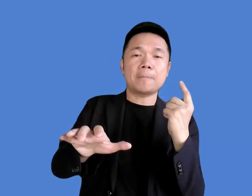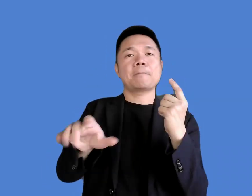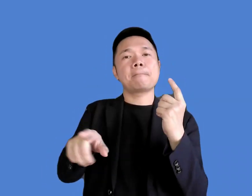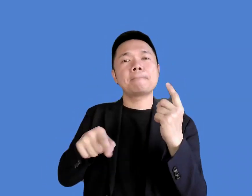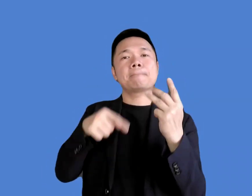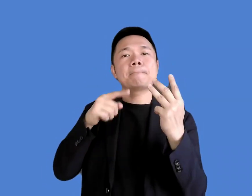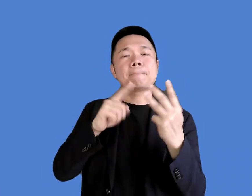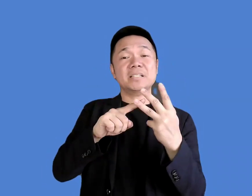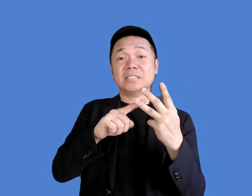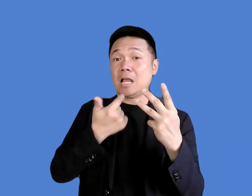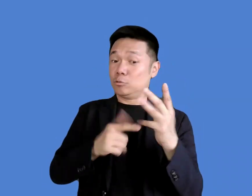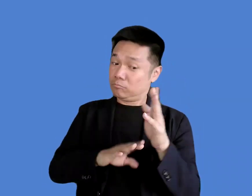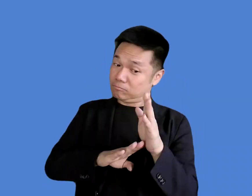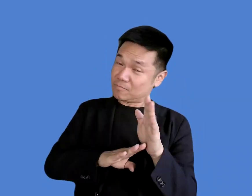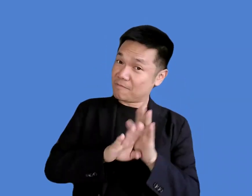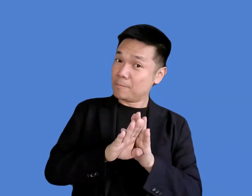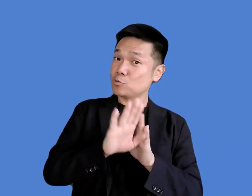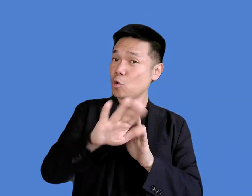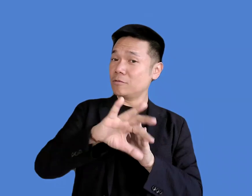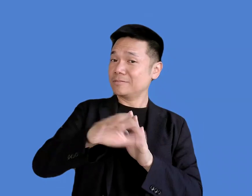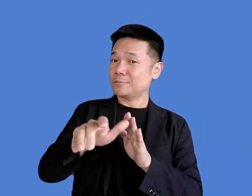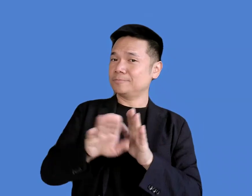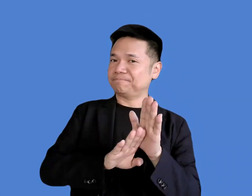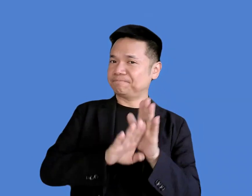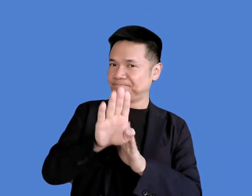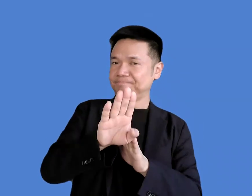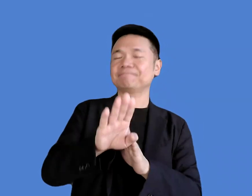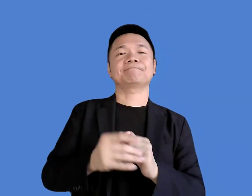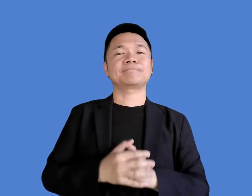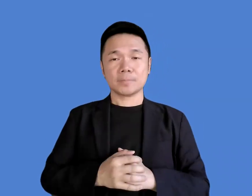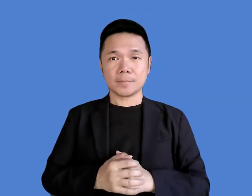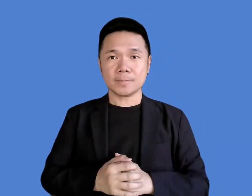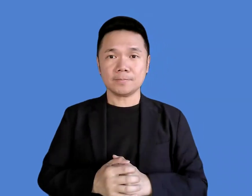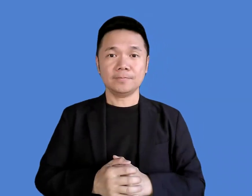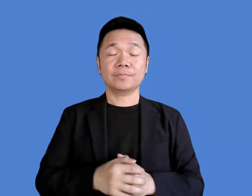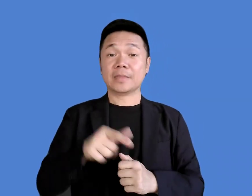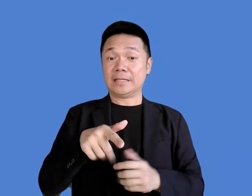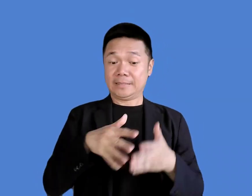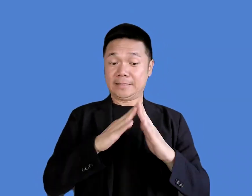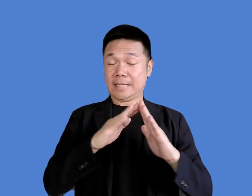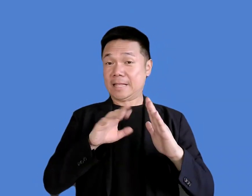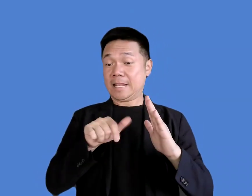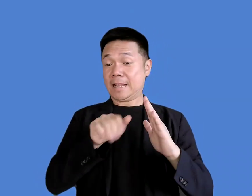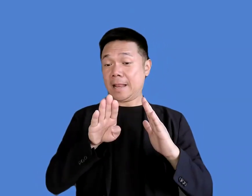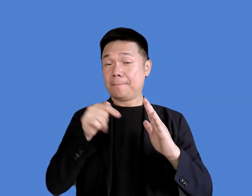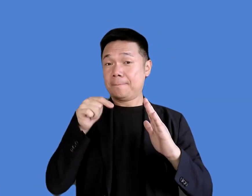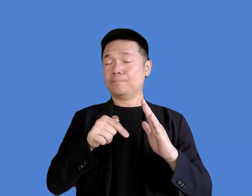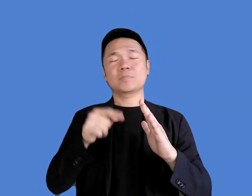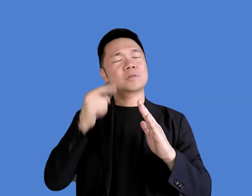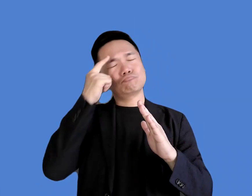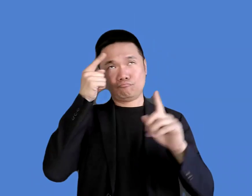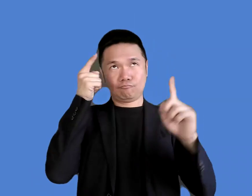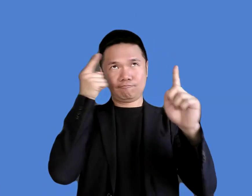our futures in the region. The Gender Action Lab is going to do just this. And